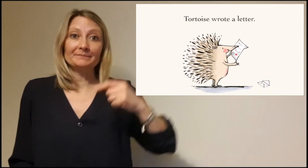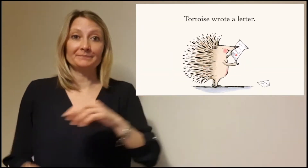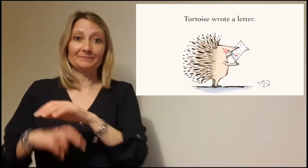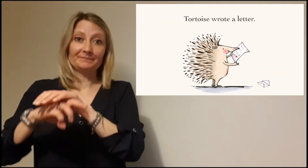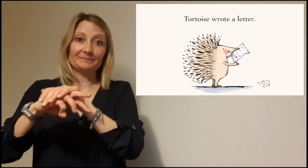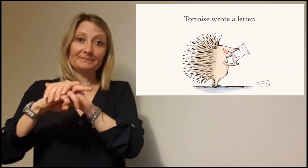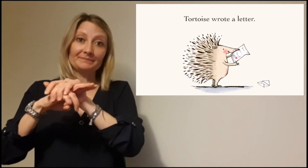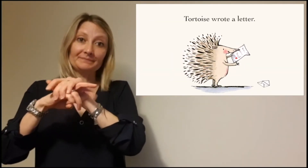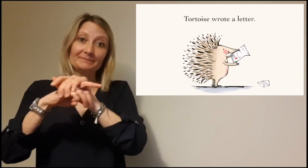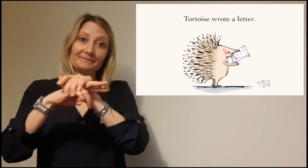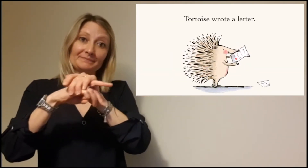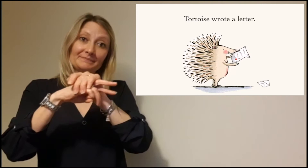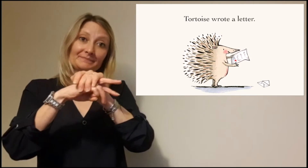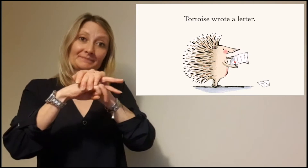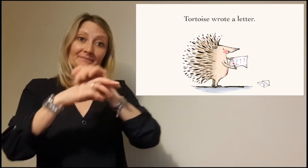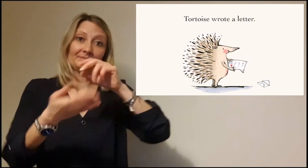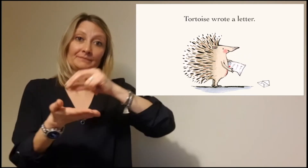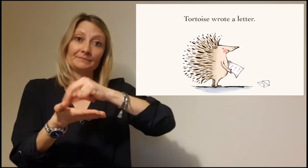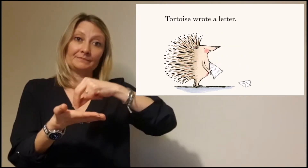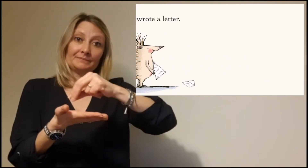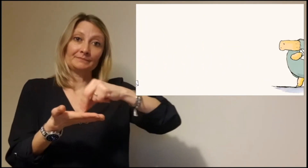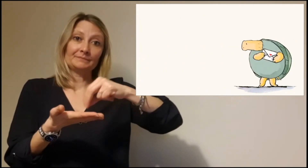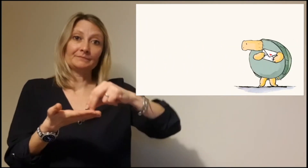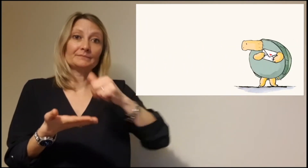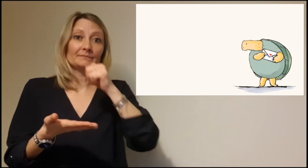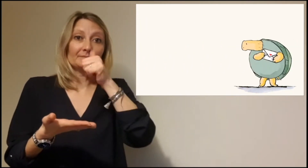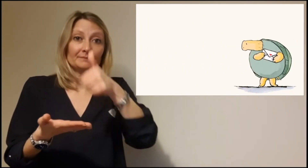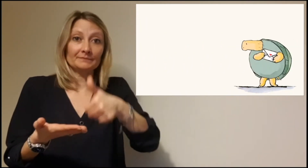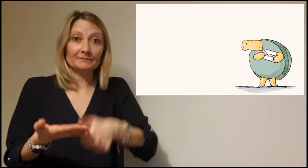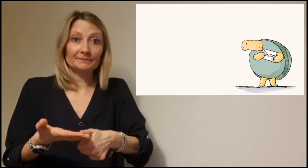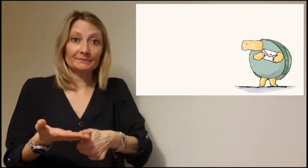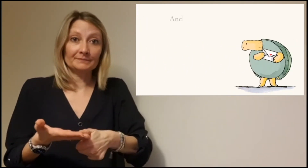Tortoise wrote a letter.